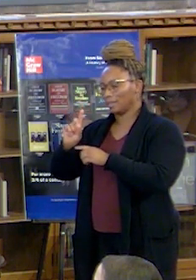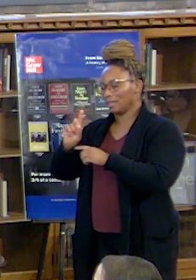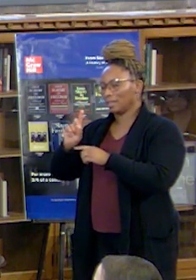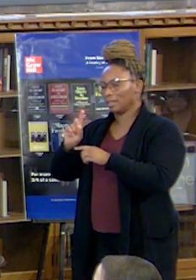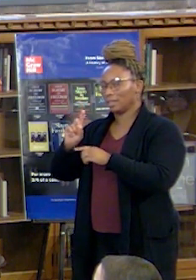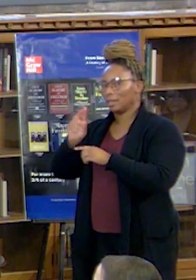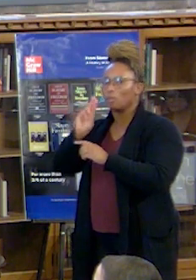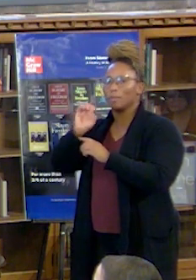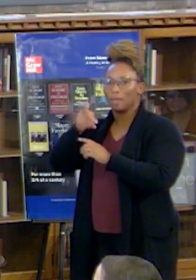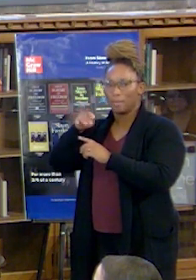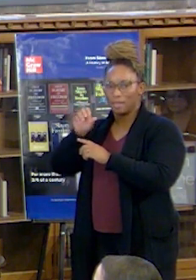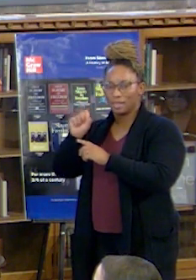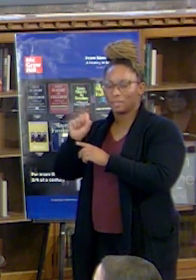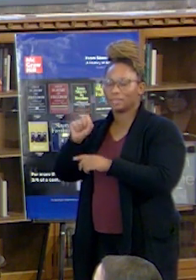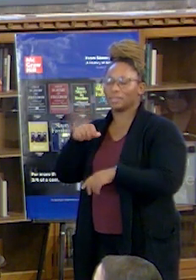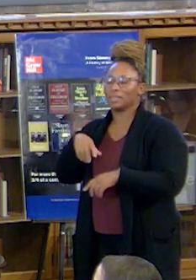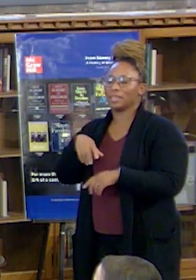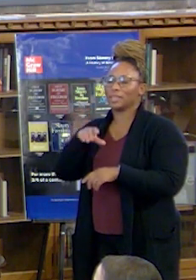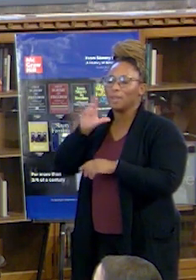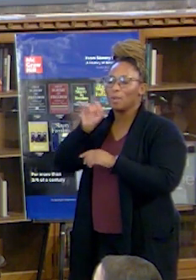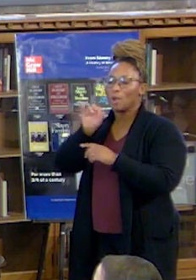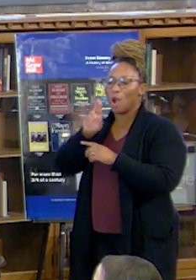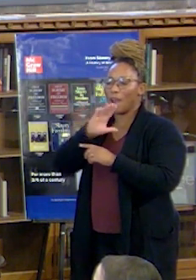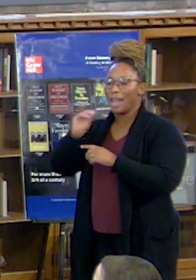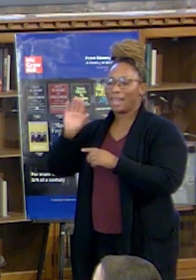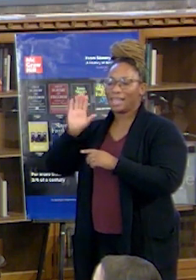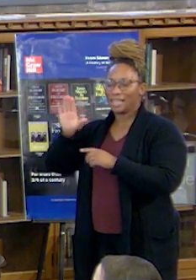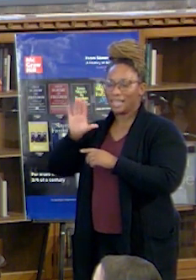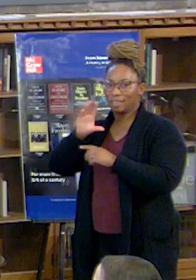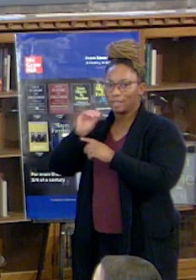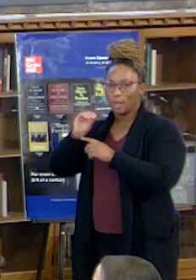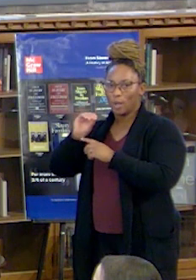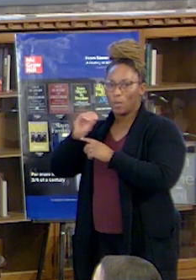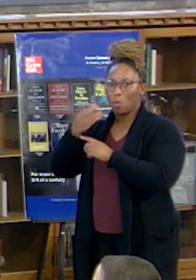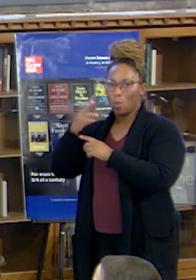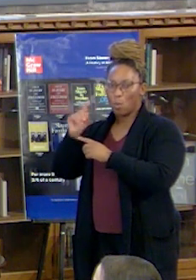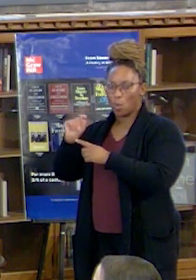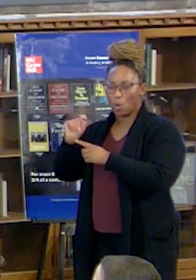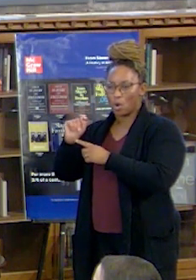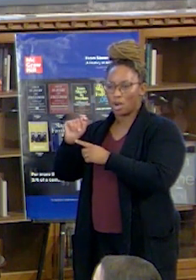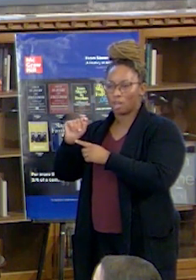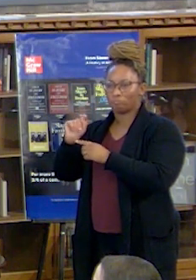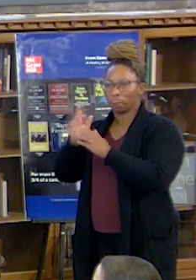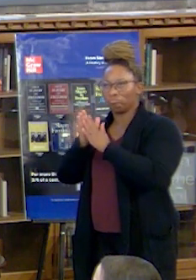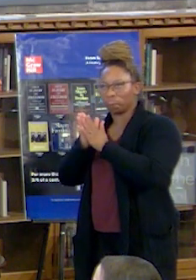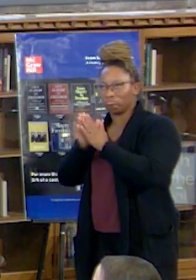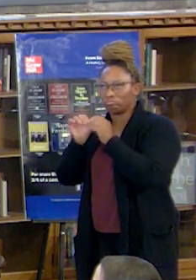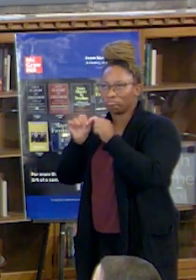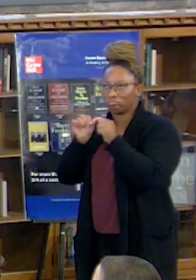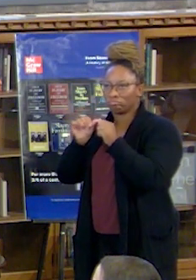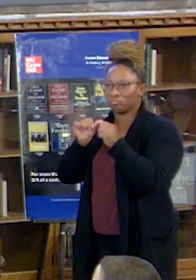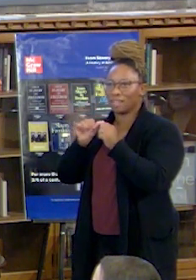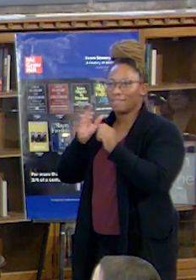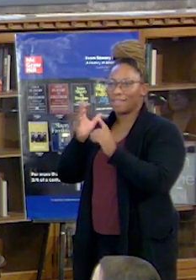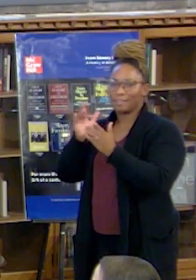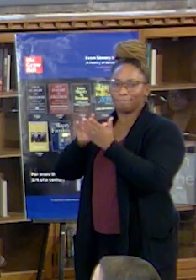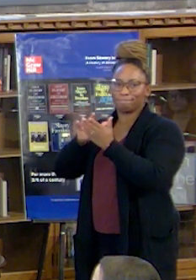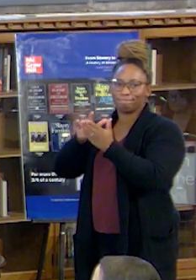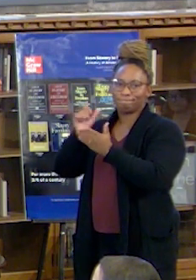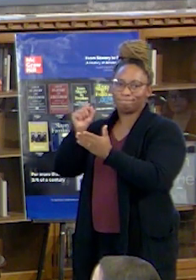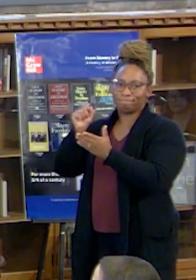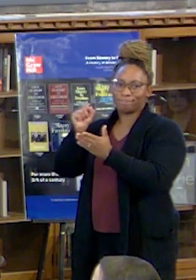fusion party Carr and his cohort of democratic upand comers inspired on and capitalized